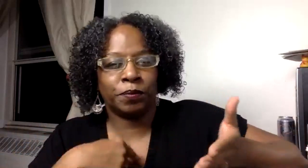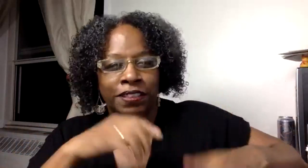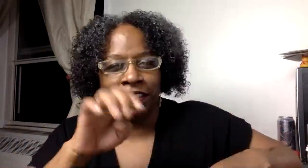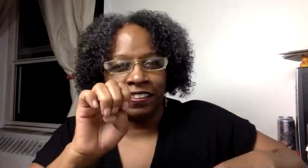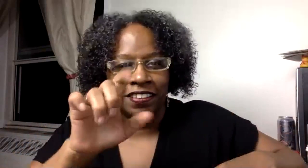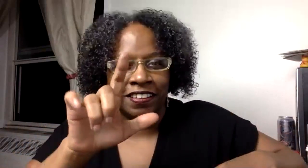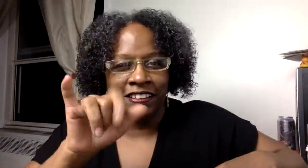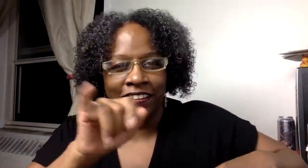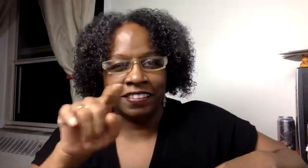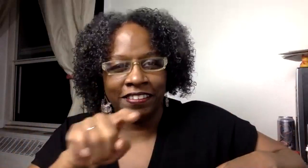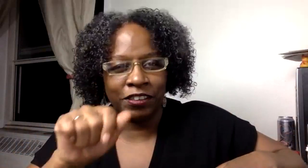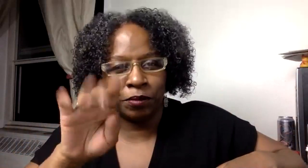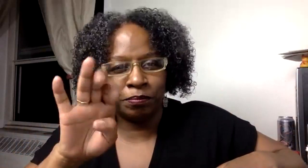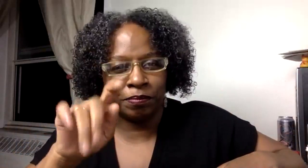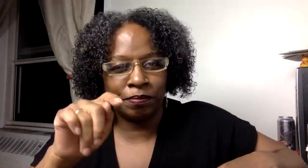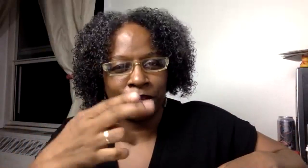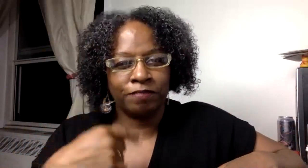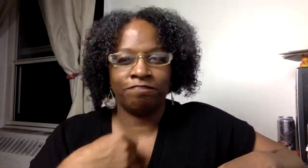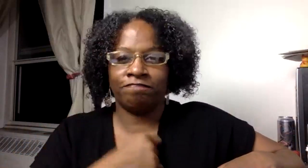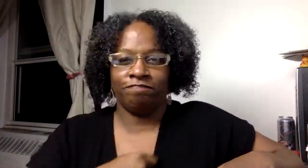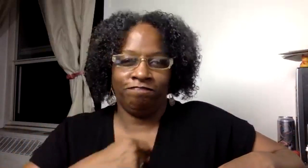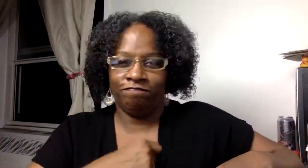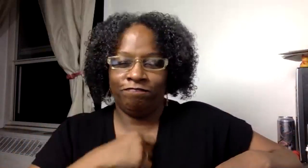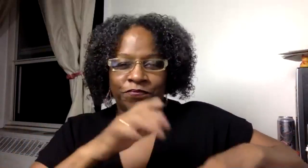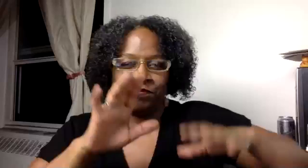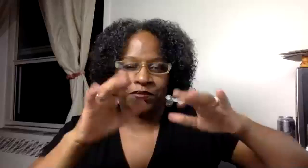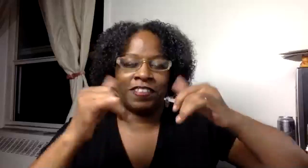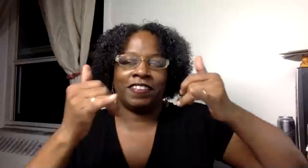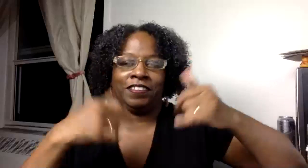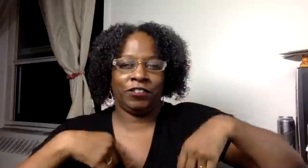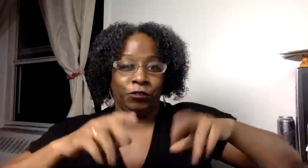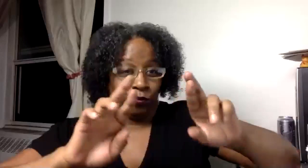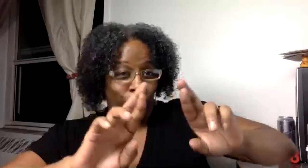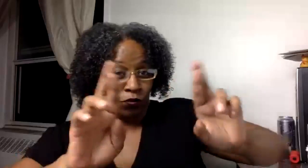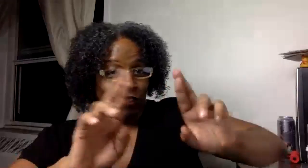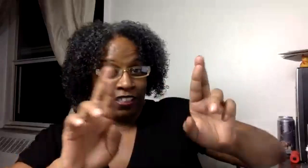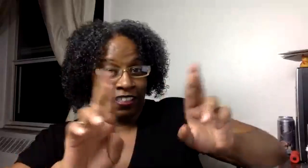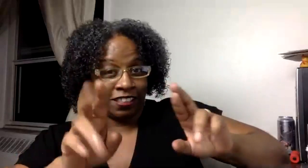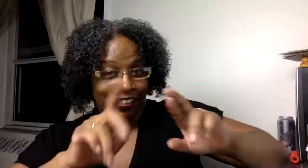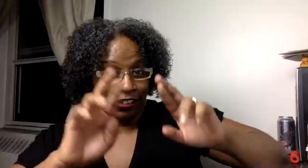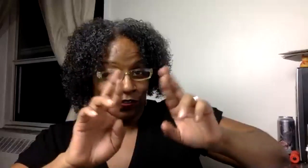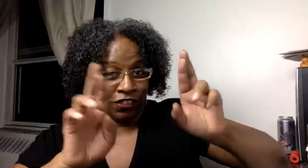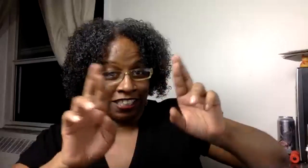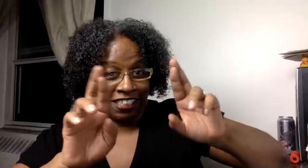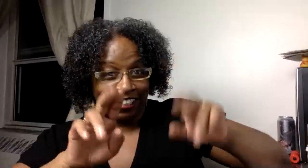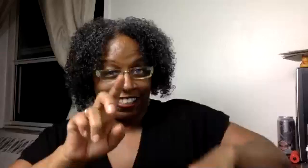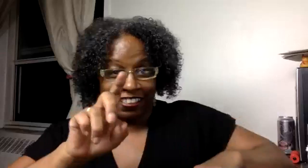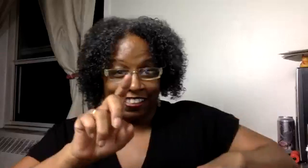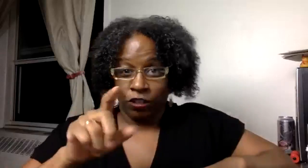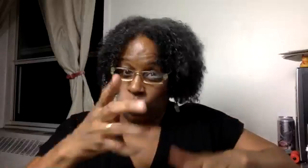Eileen Eric, Computer audio muted. Video on.